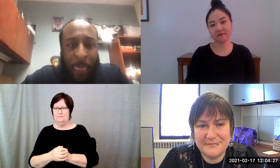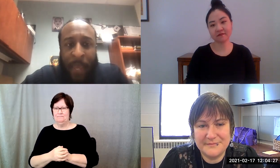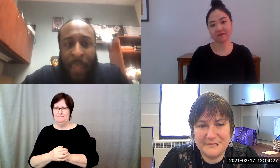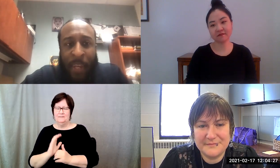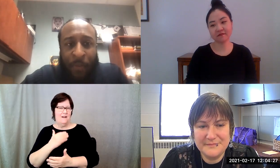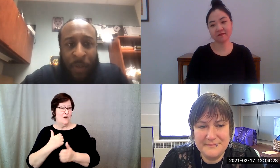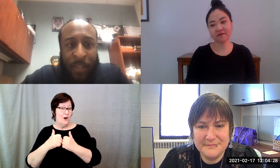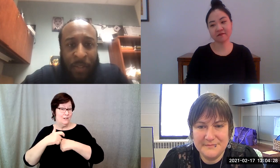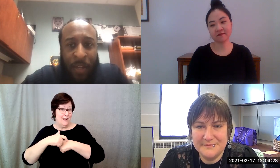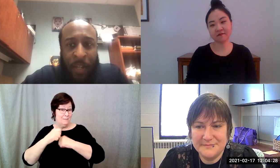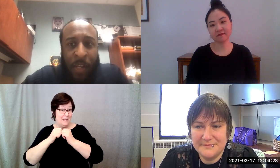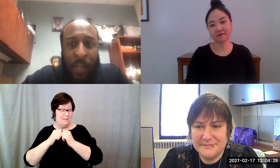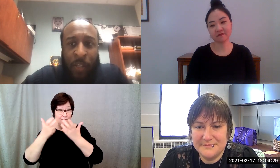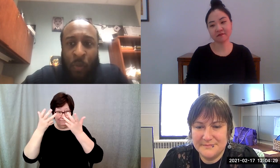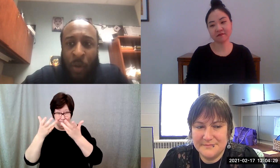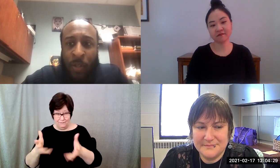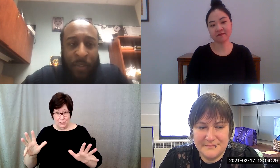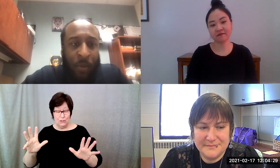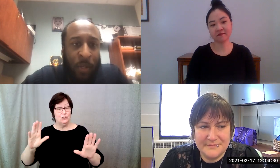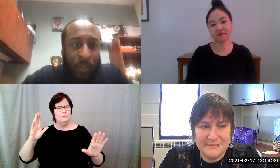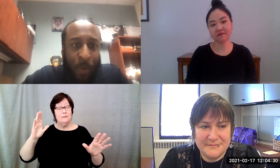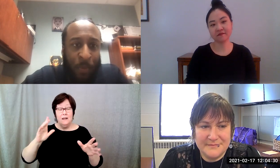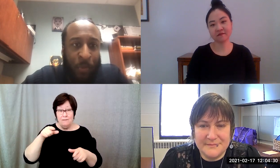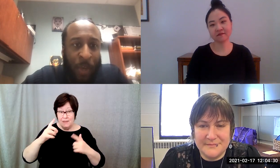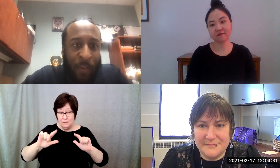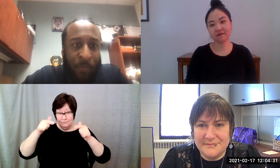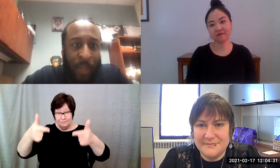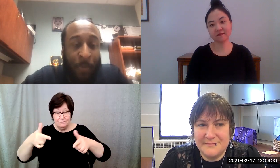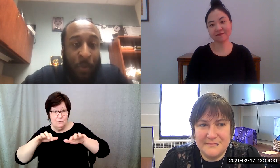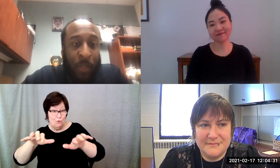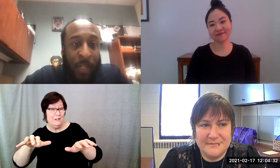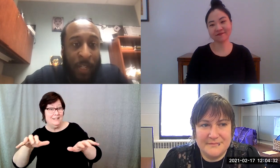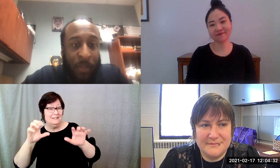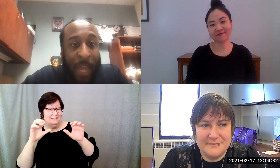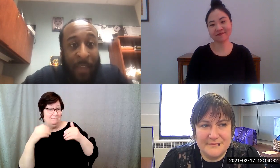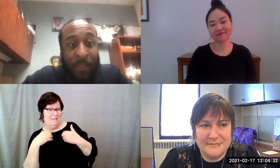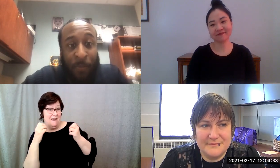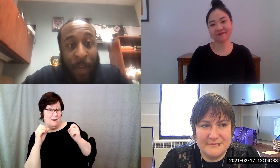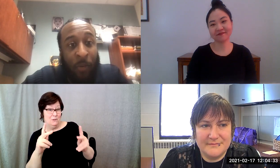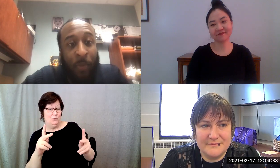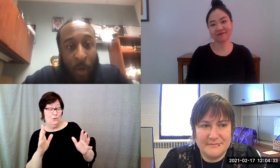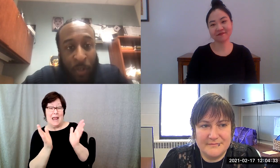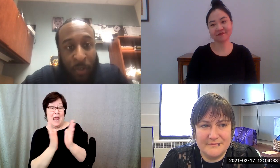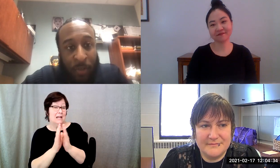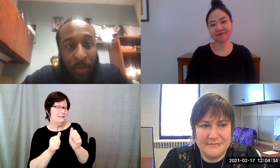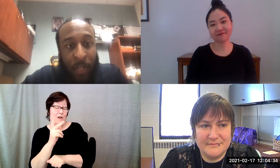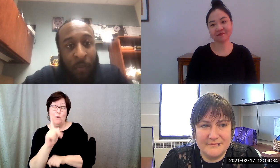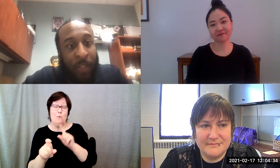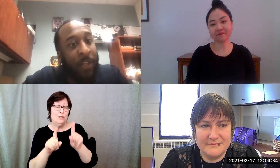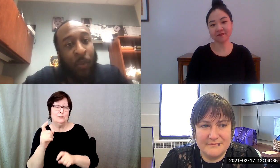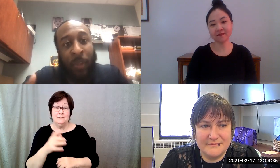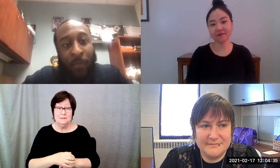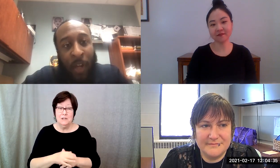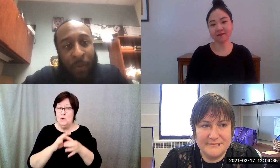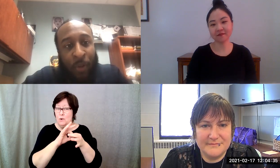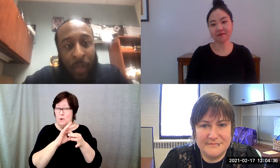together. And then after that's done, you all as the audience members will have the opportunity to ask them follow-up questions